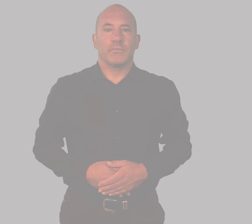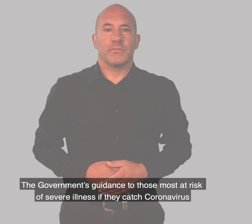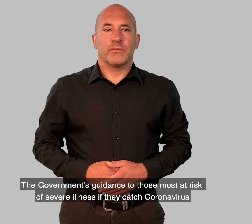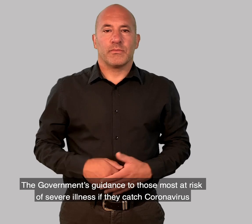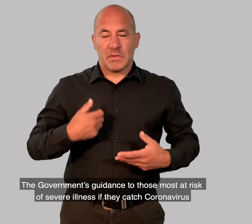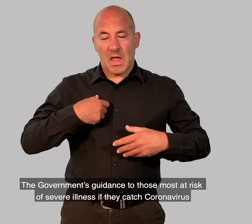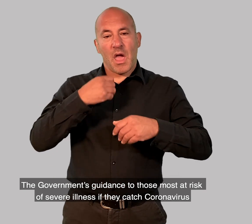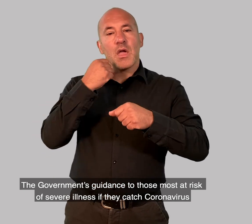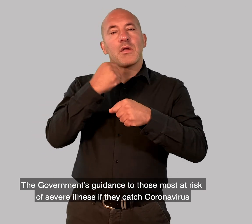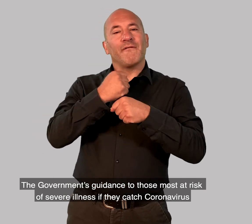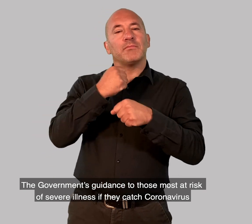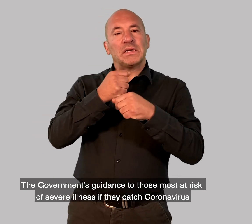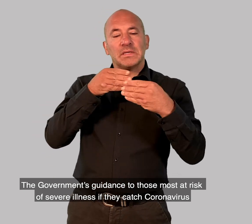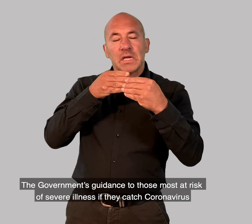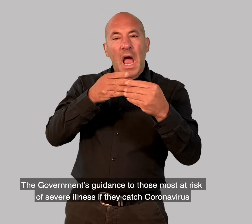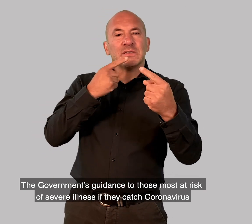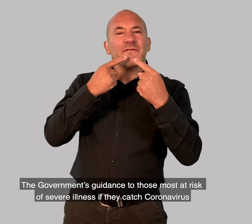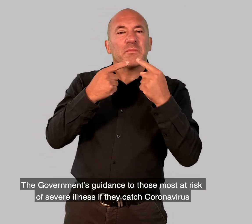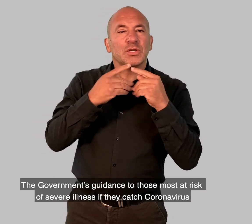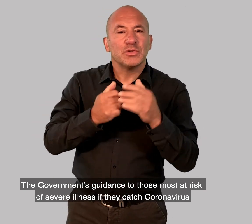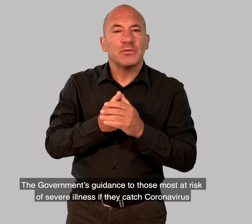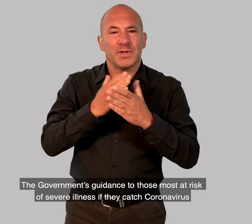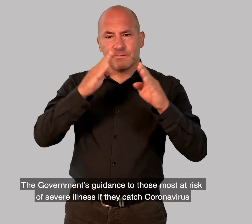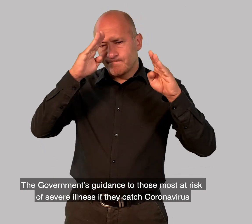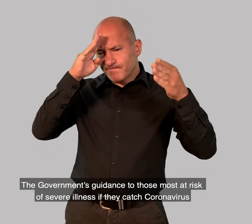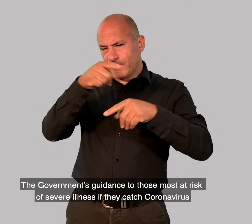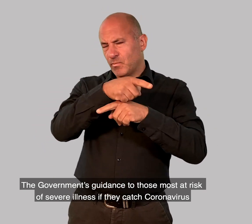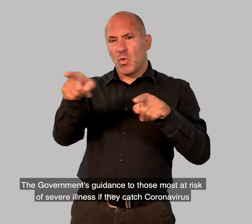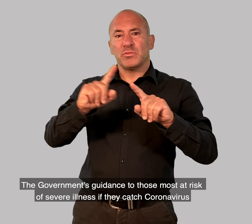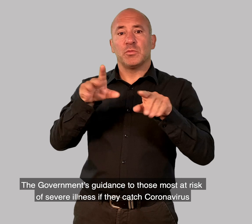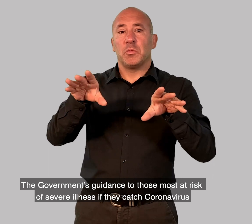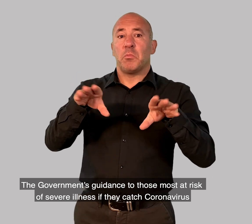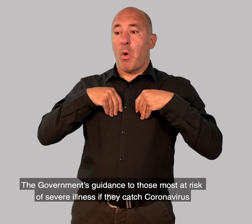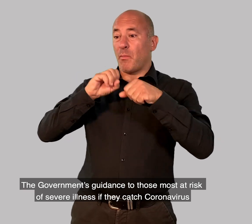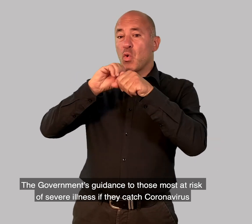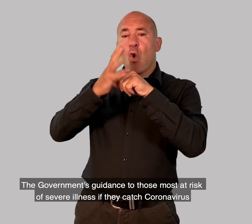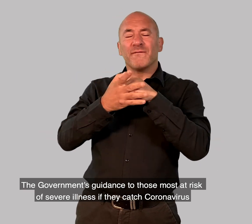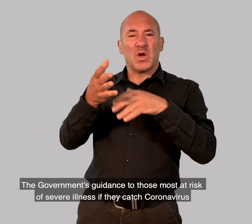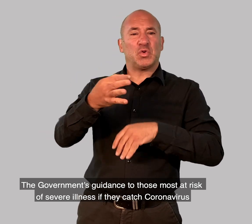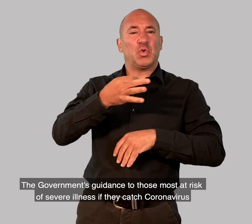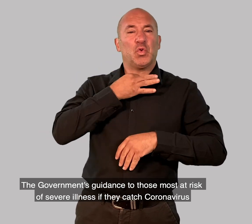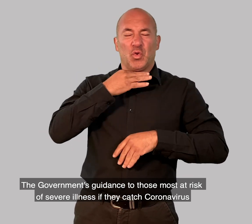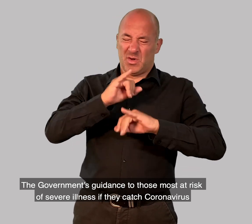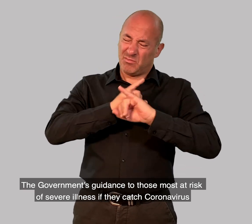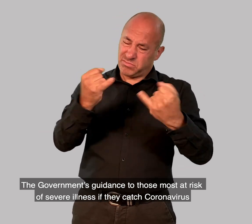The government's guidance to those most at risk of severe illness if they catch coronavirus has always